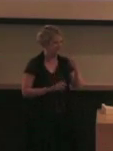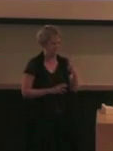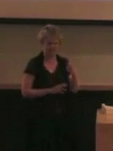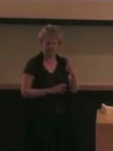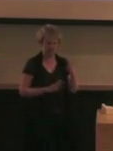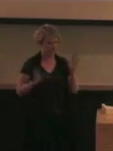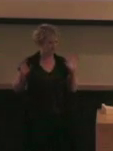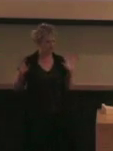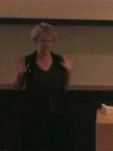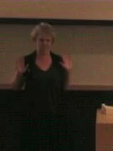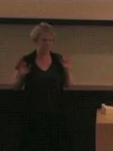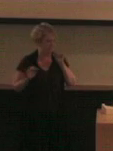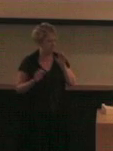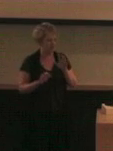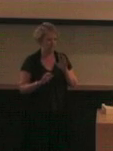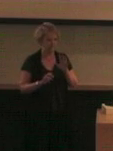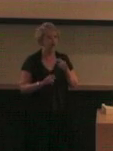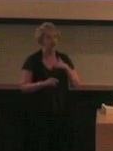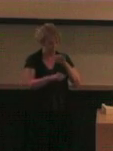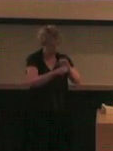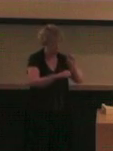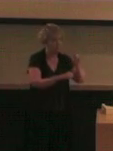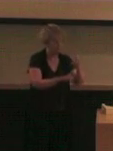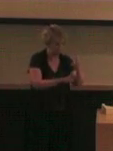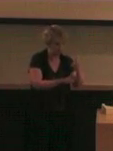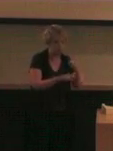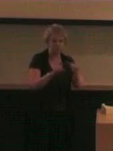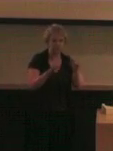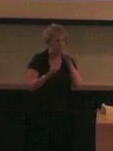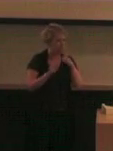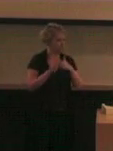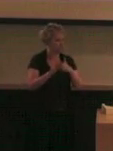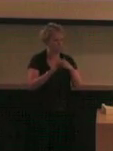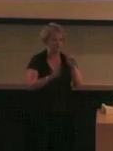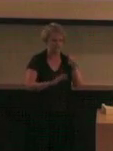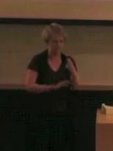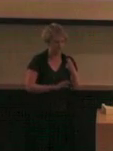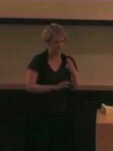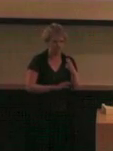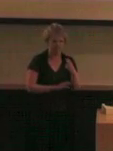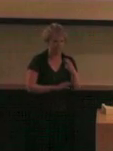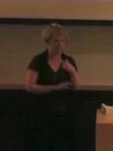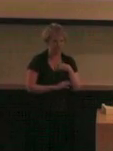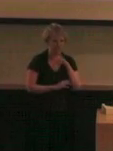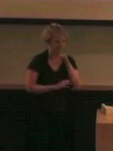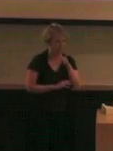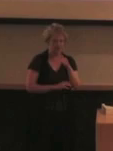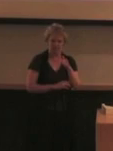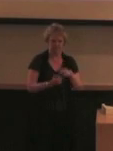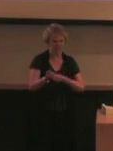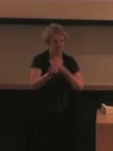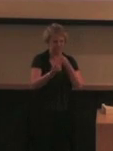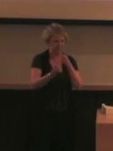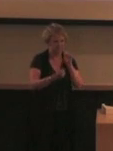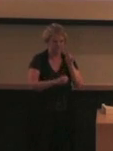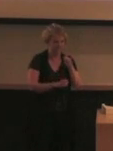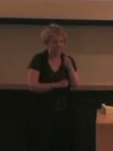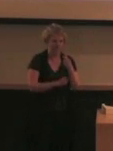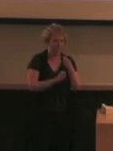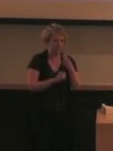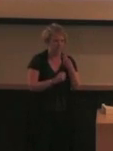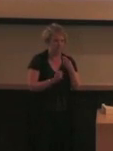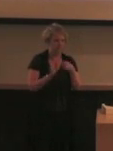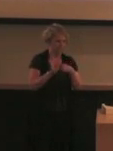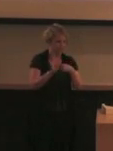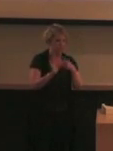in any capacity. Even though I do work for DMH, I want to at least let you know that I'm not representing DMH in any capacity.